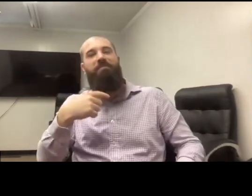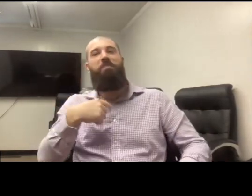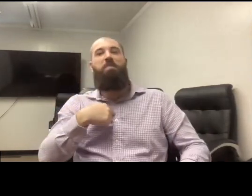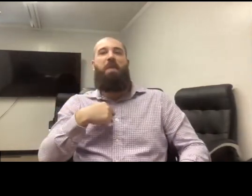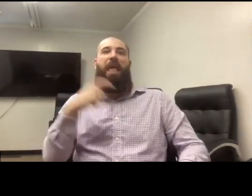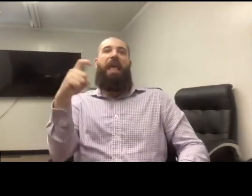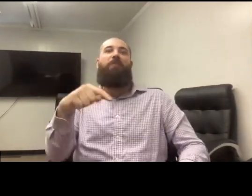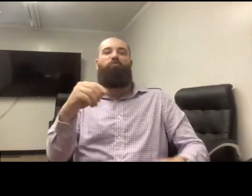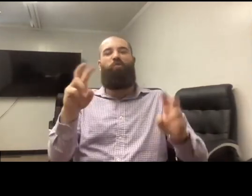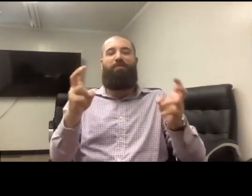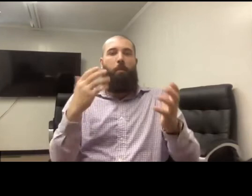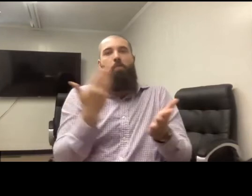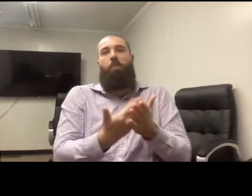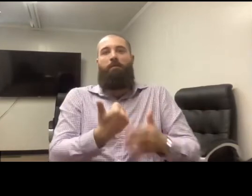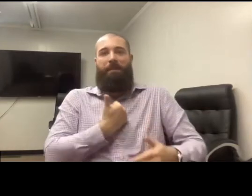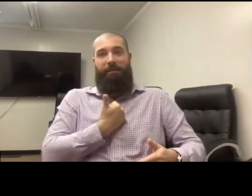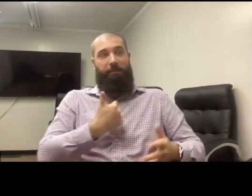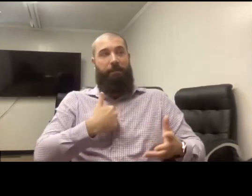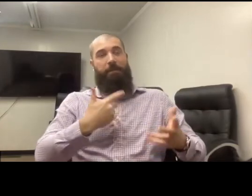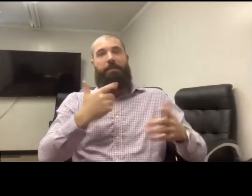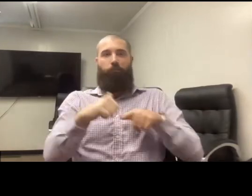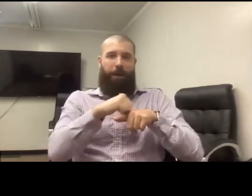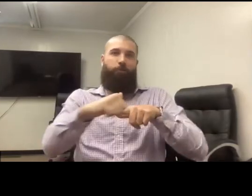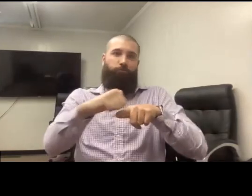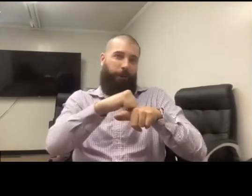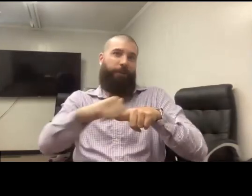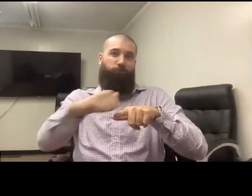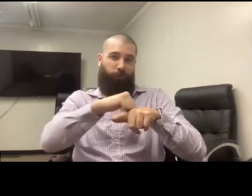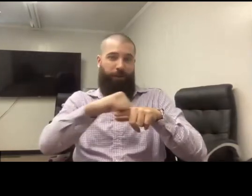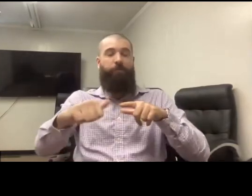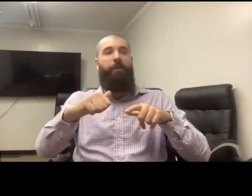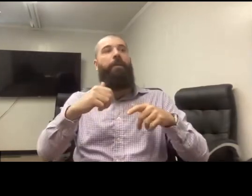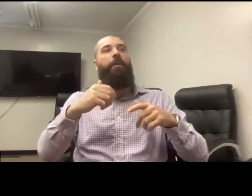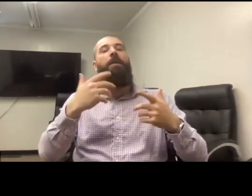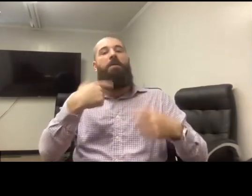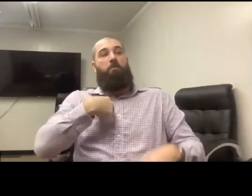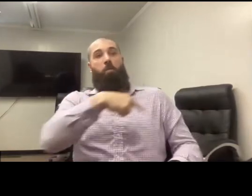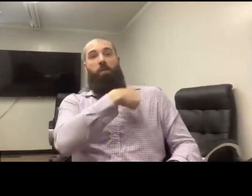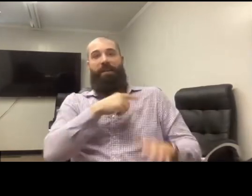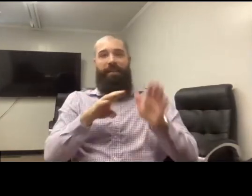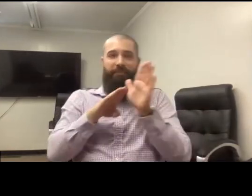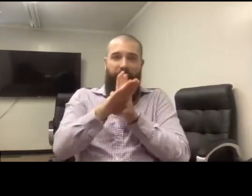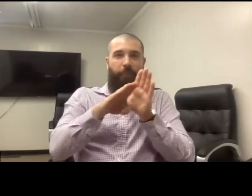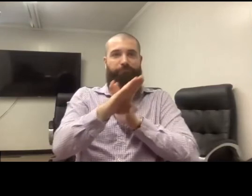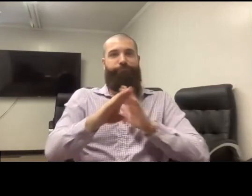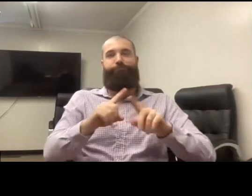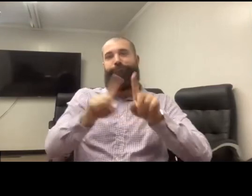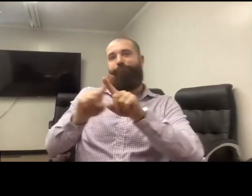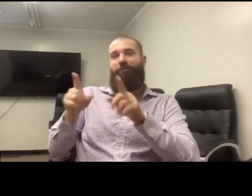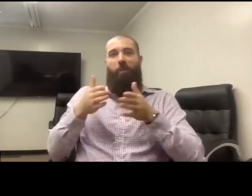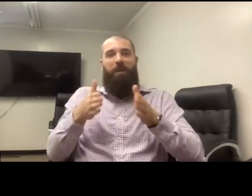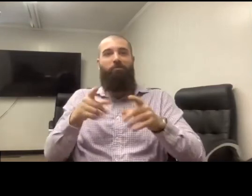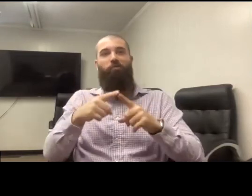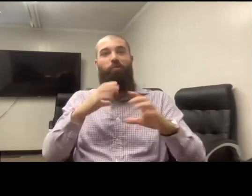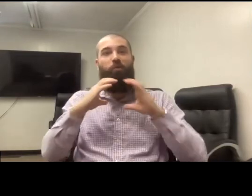nervous to work with me. And I understood that. So I had to kind of prove myself. I had to make sure I had a lot of training and practice, and